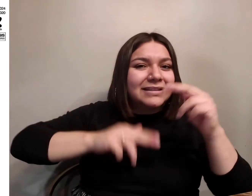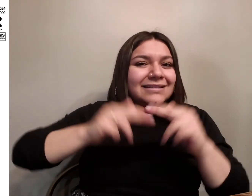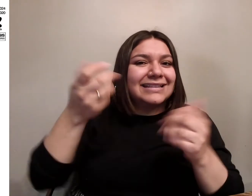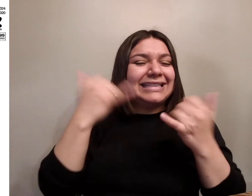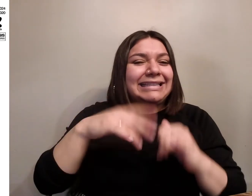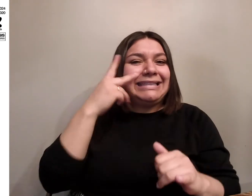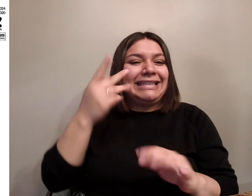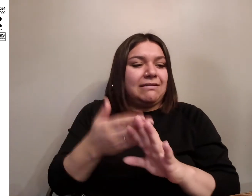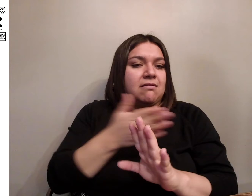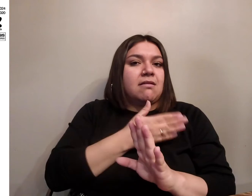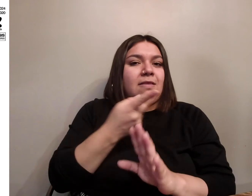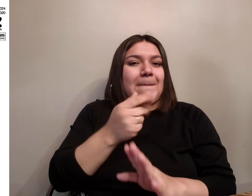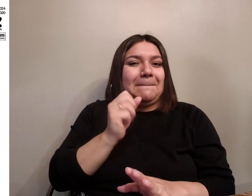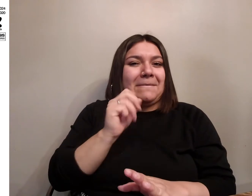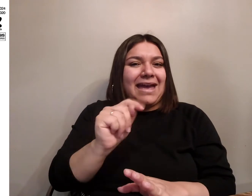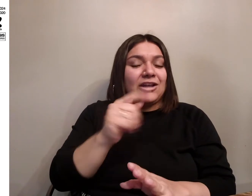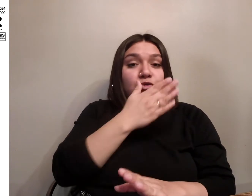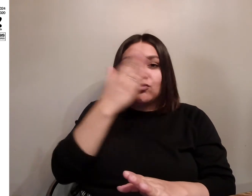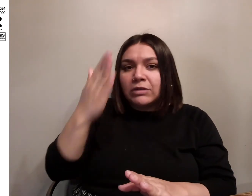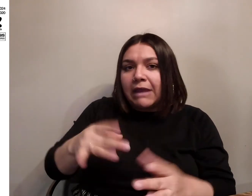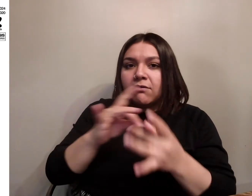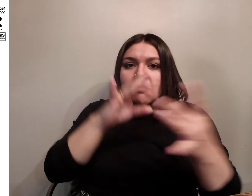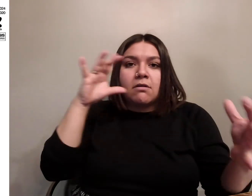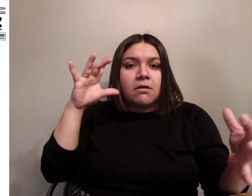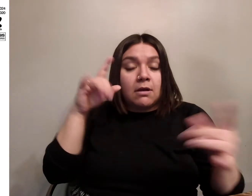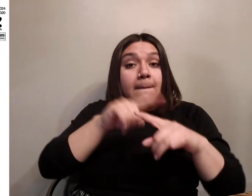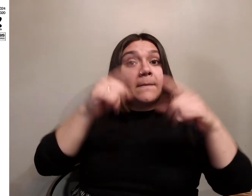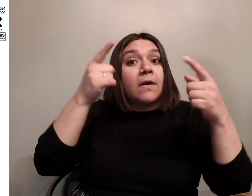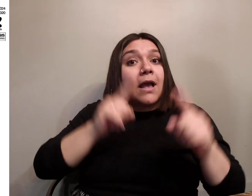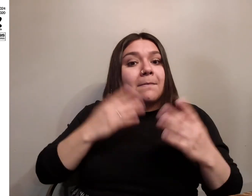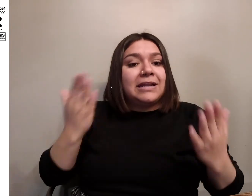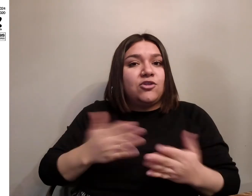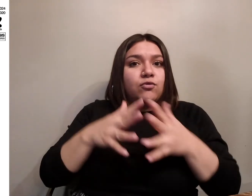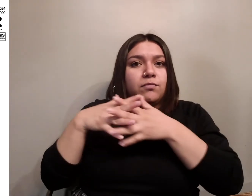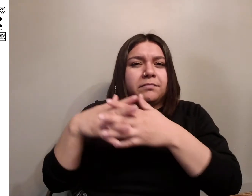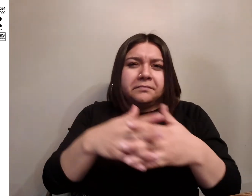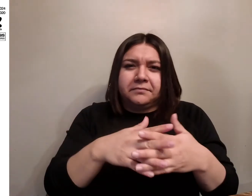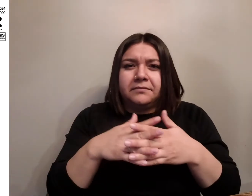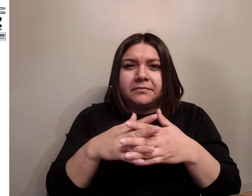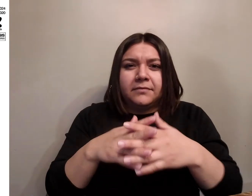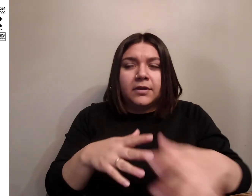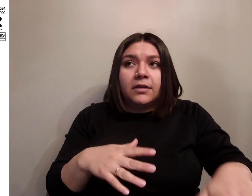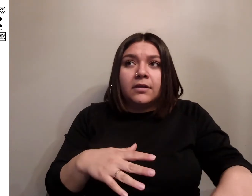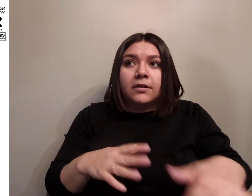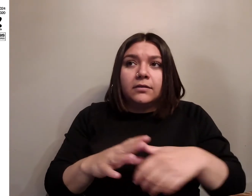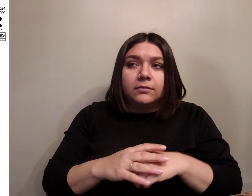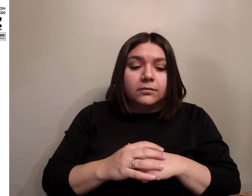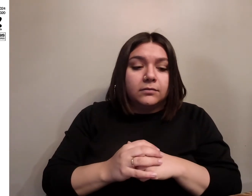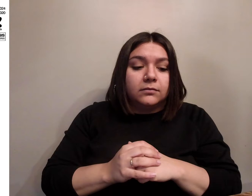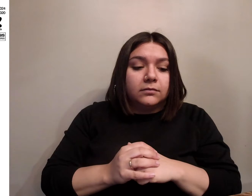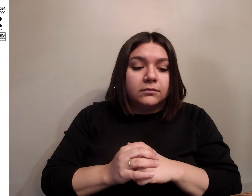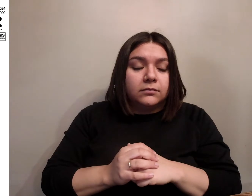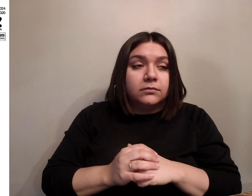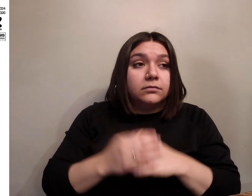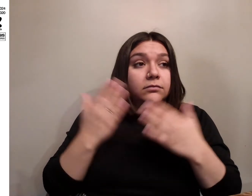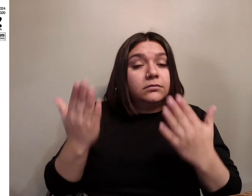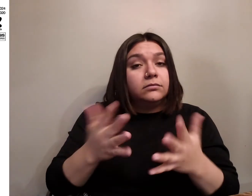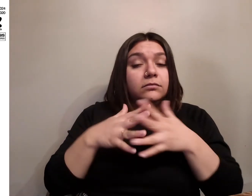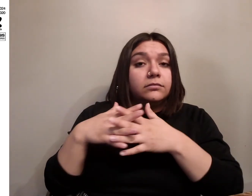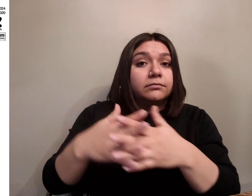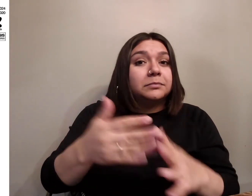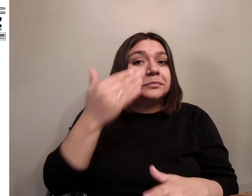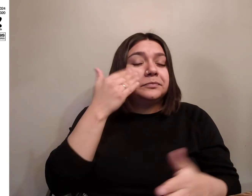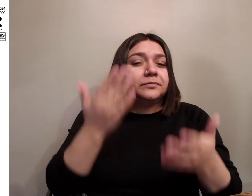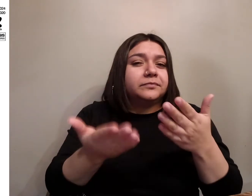out and see it every day. You're never away from it. Whereas in America,